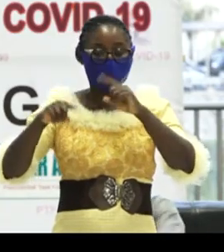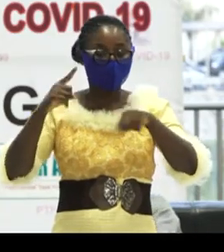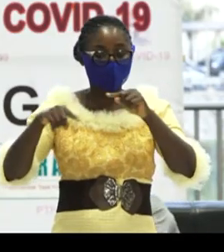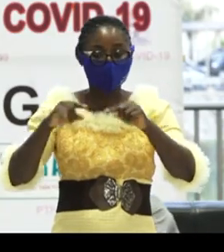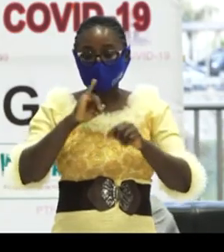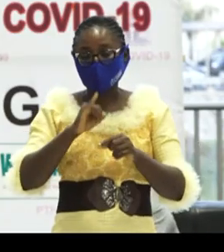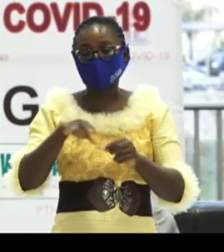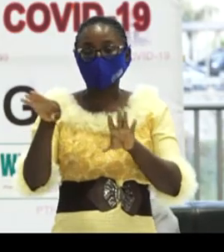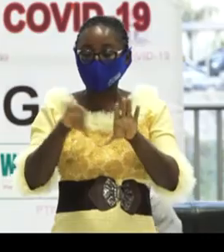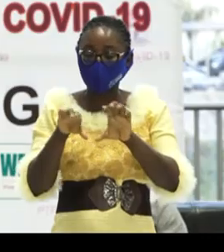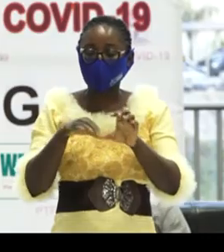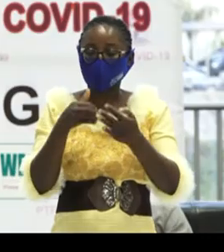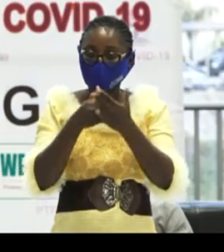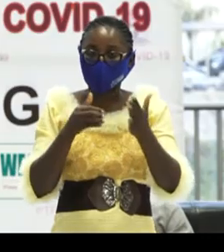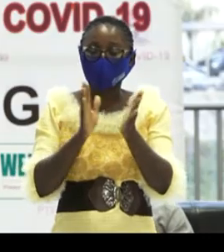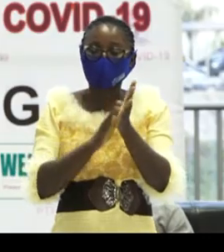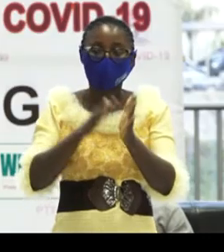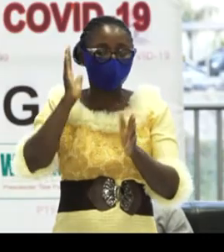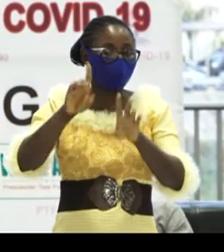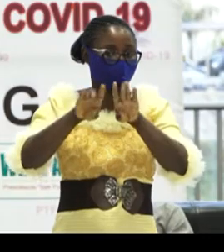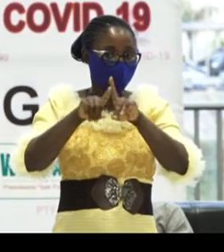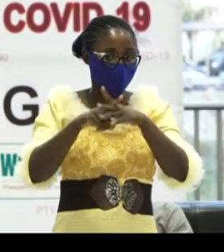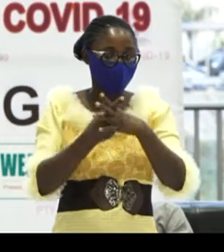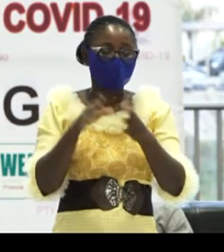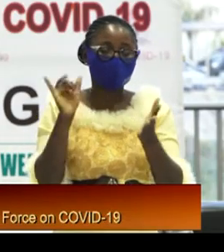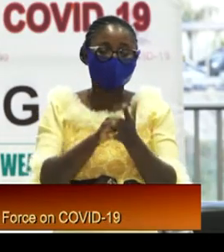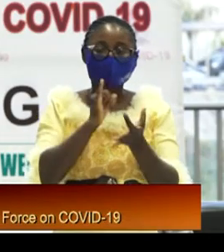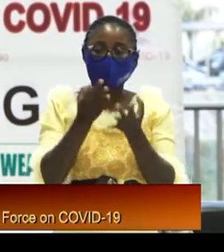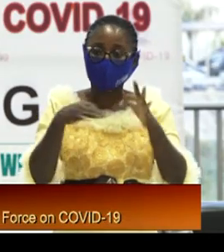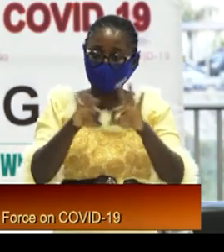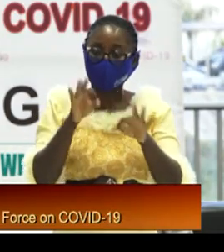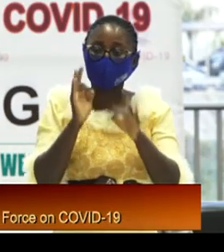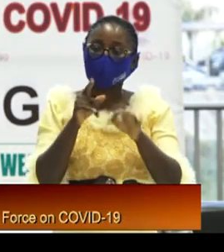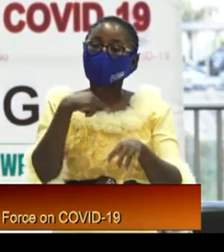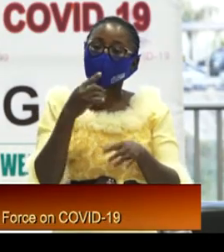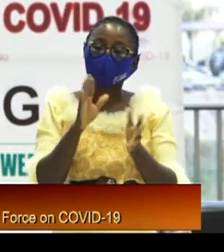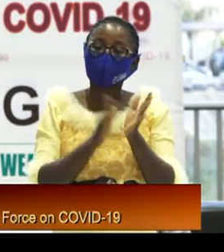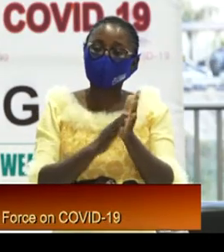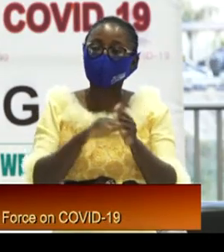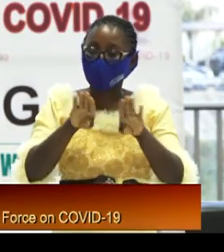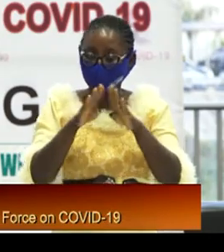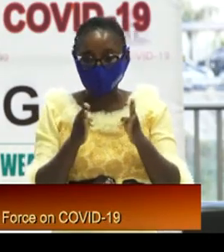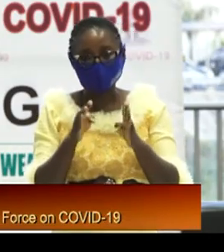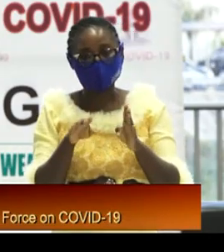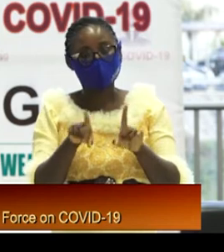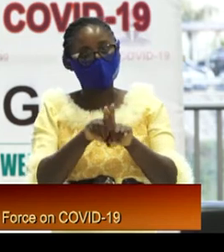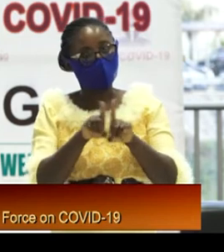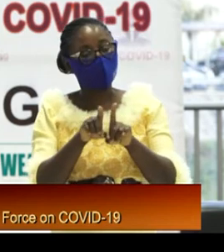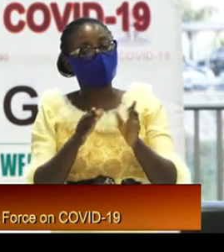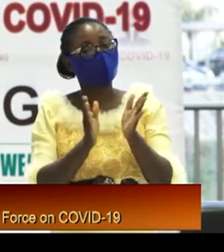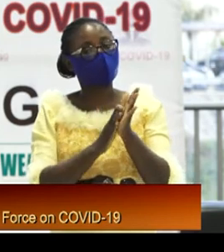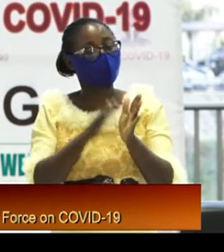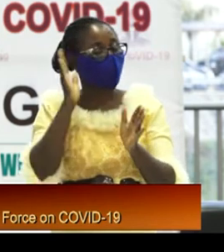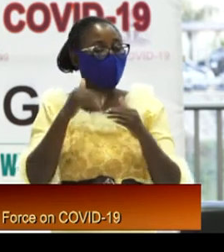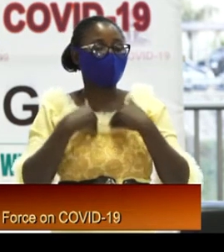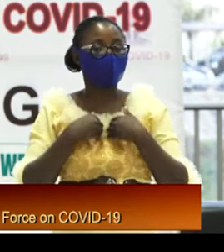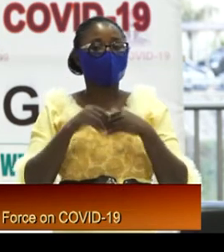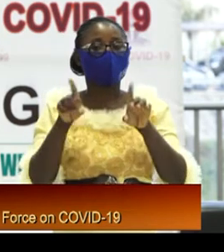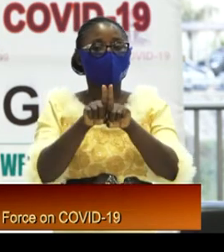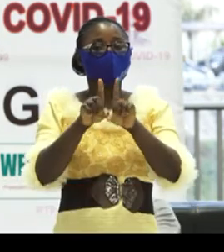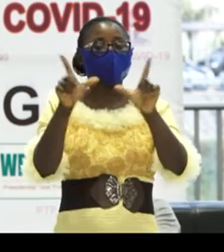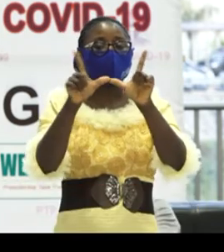open. That's the most important element. If you say every school open, different schools will have different levels of